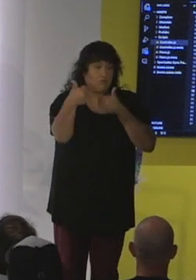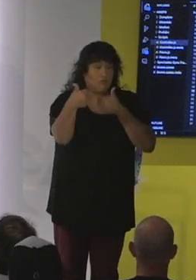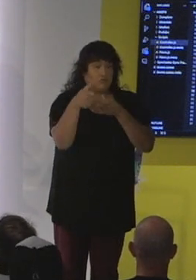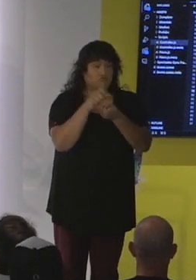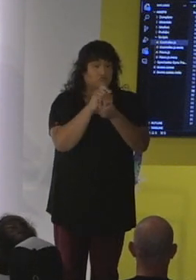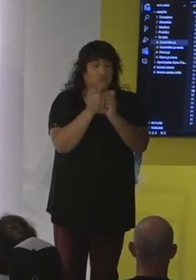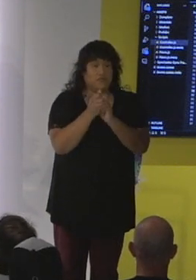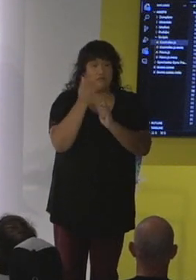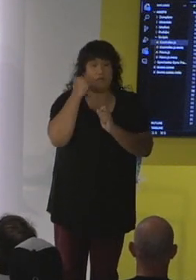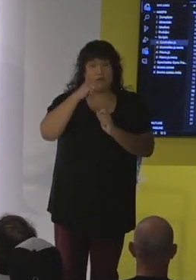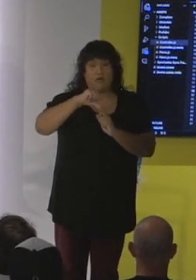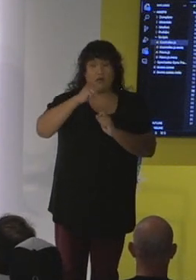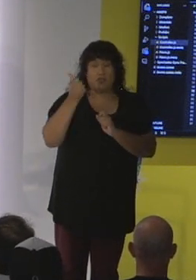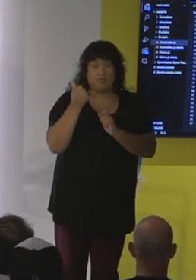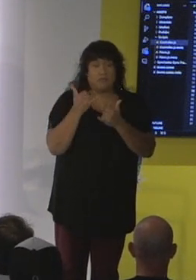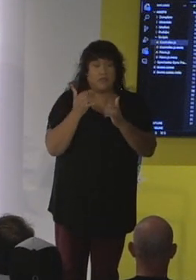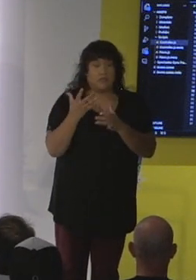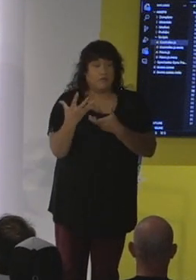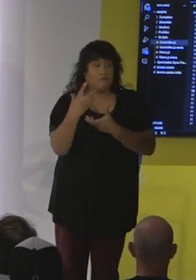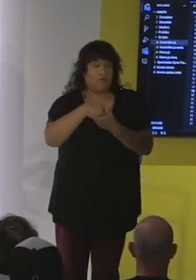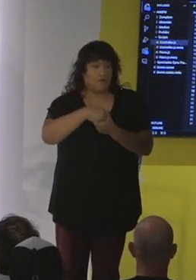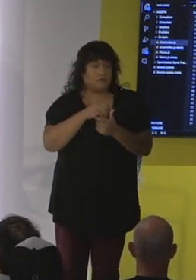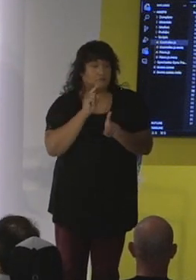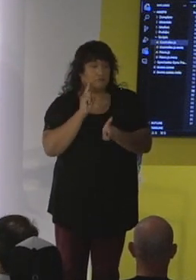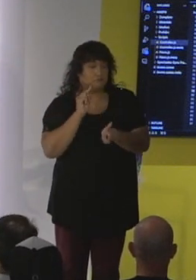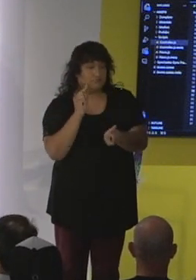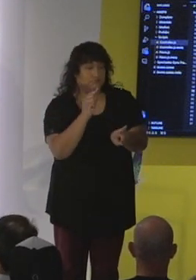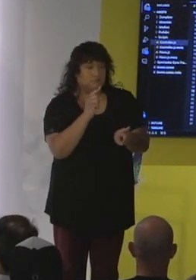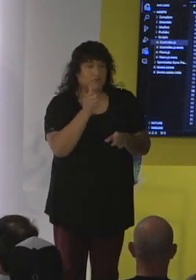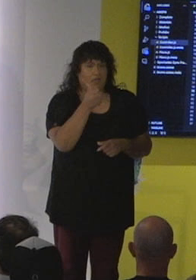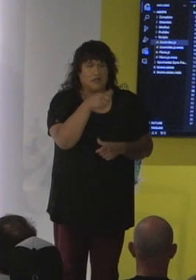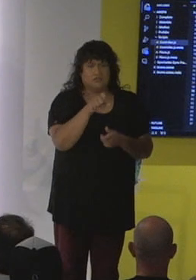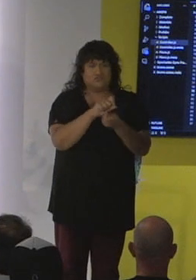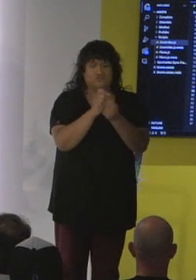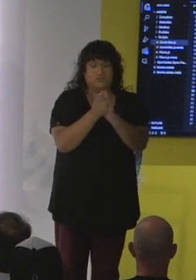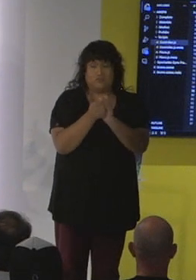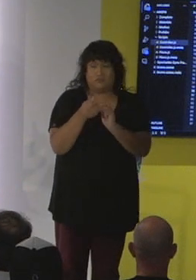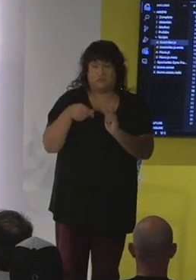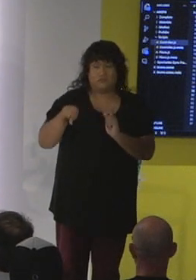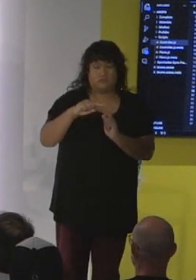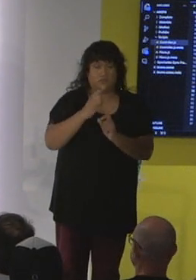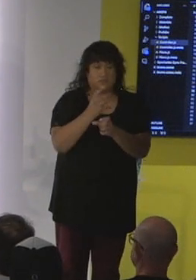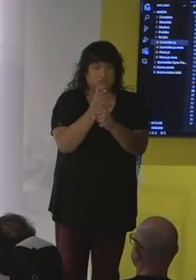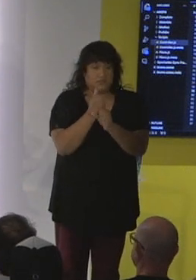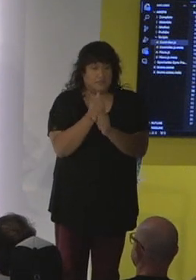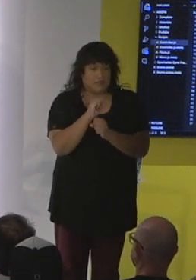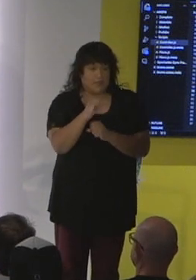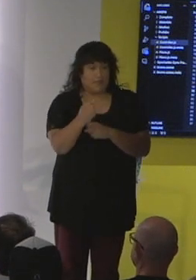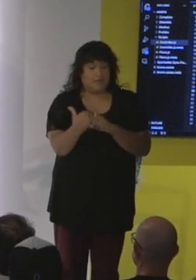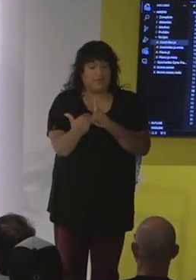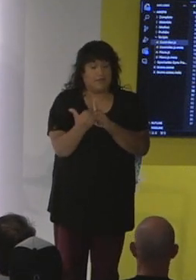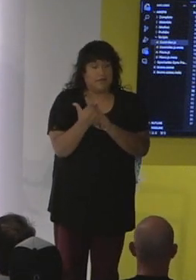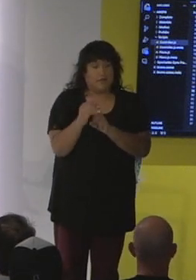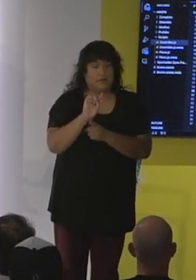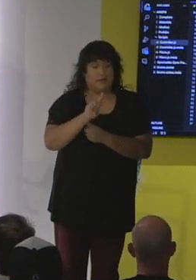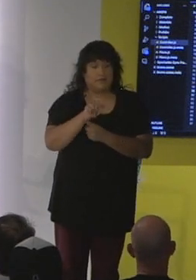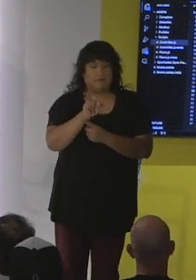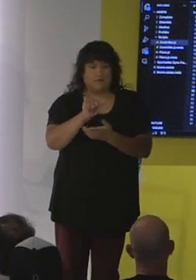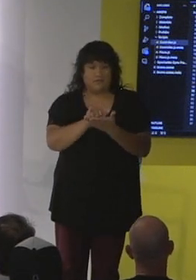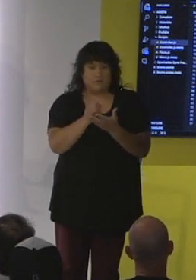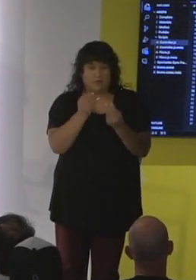want other players to respond, but we want on any change. So anyone who receives an update to this property should do